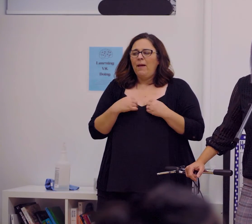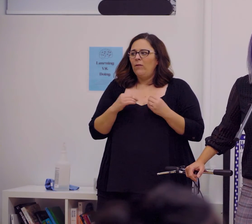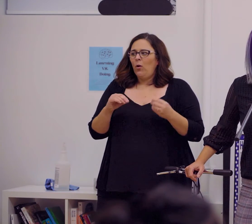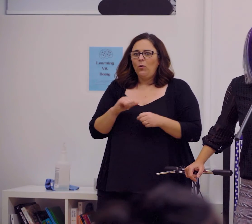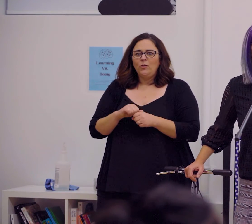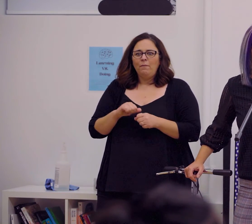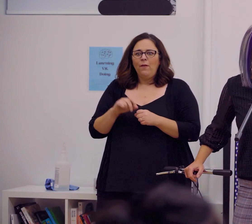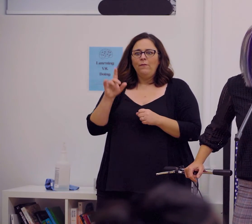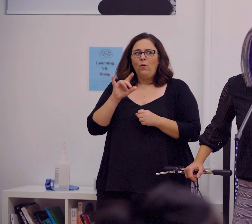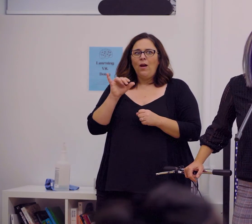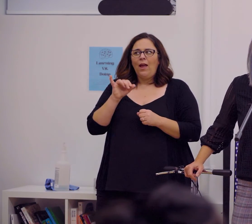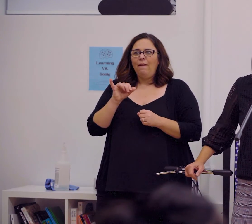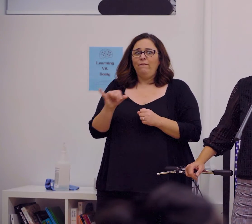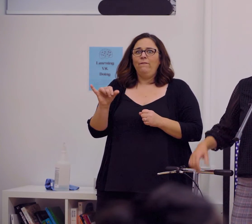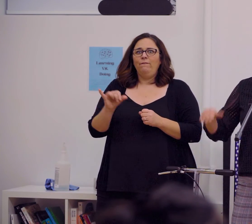unemployed forever.